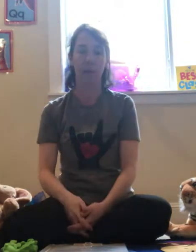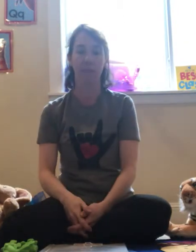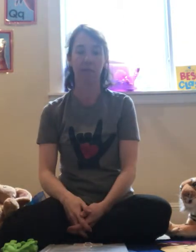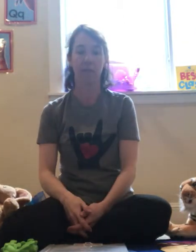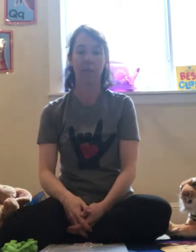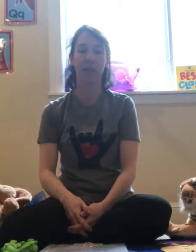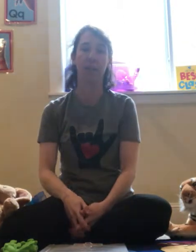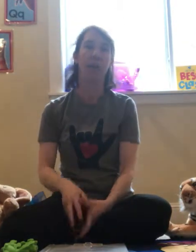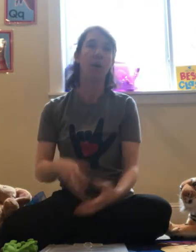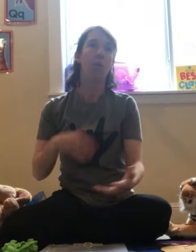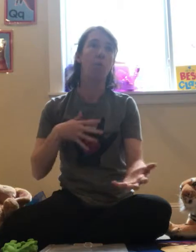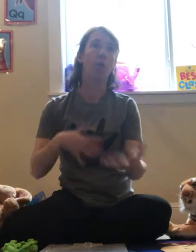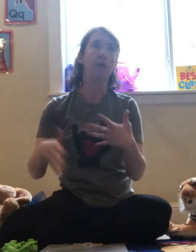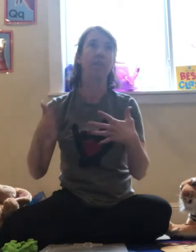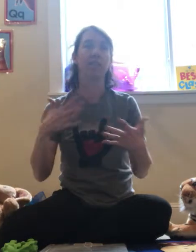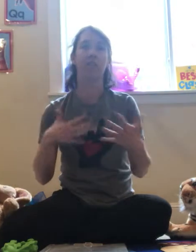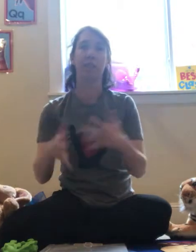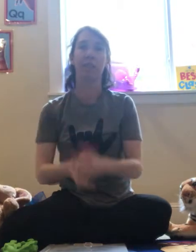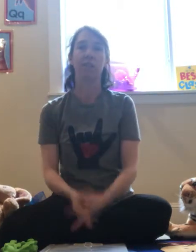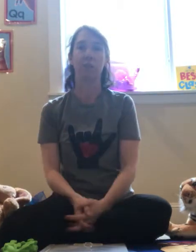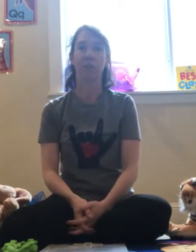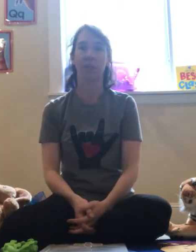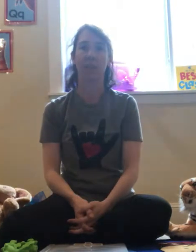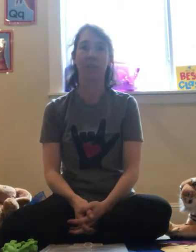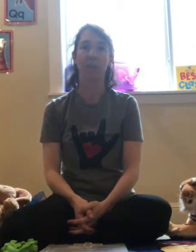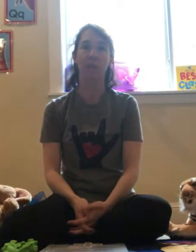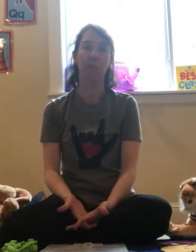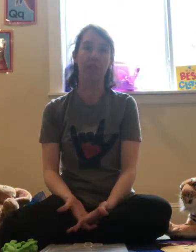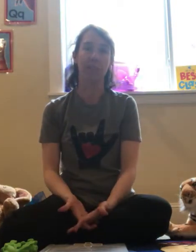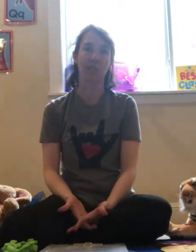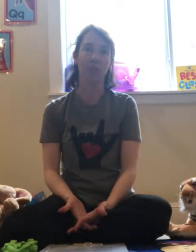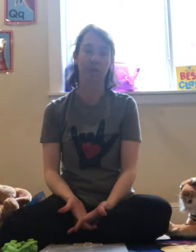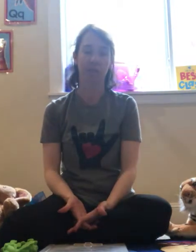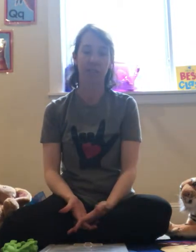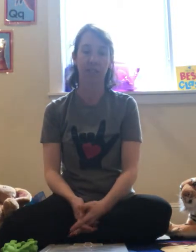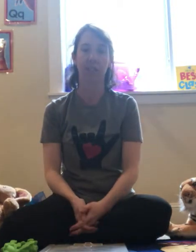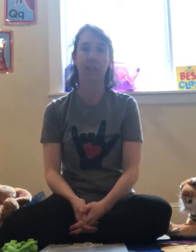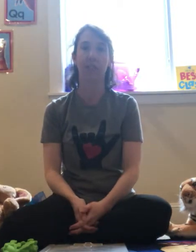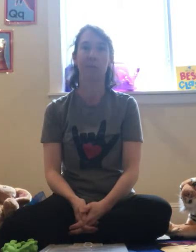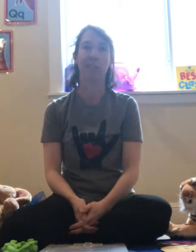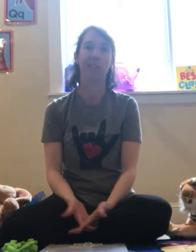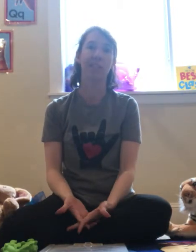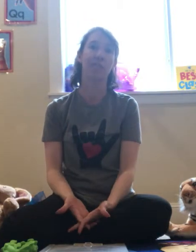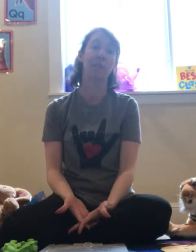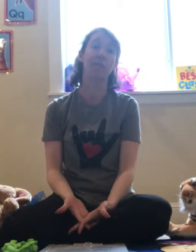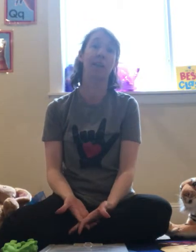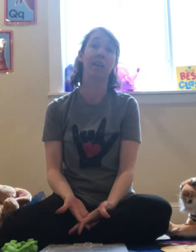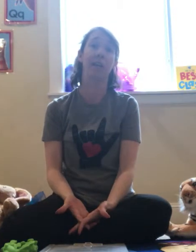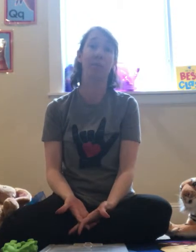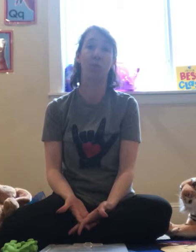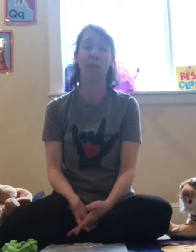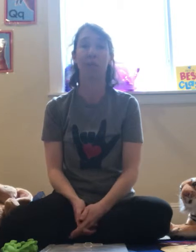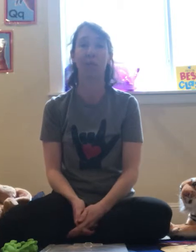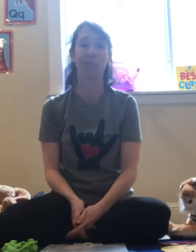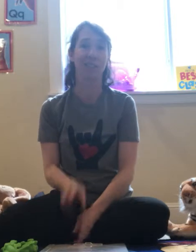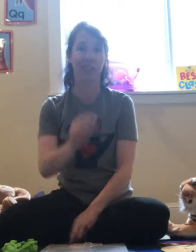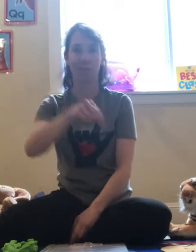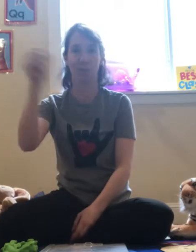kind of explaining what is a good thing to do with kids. Each class has their own different signing tip. Again, this is in the Baby Signing Time curriculum, and I just pull